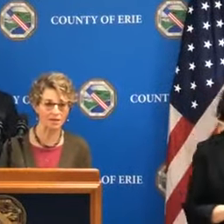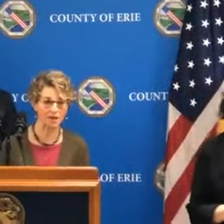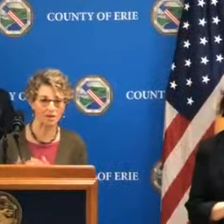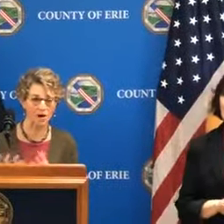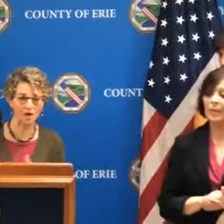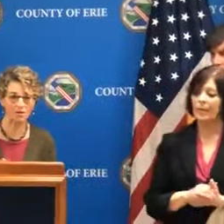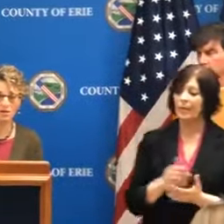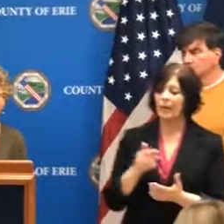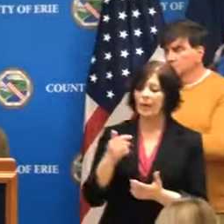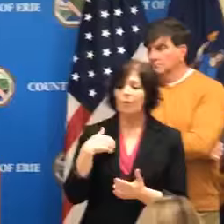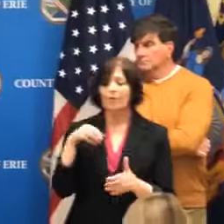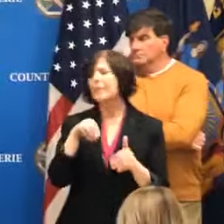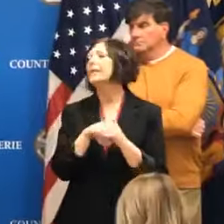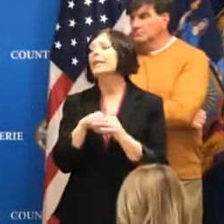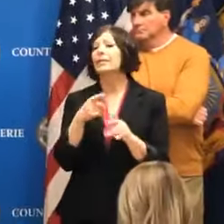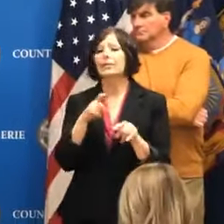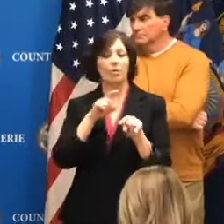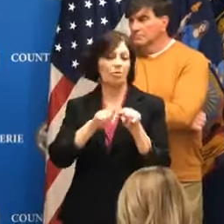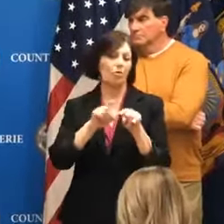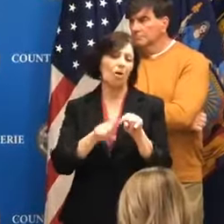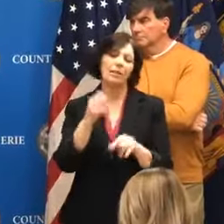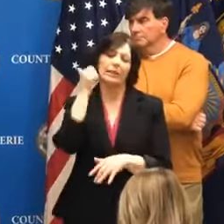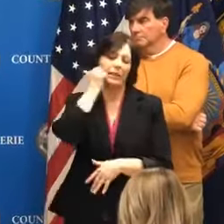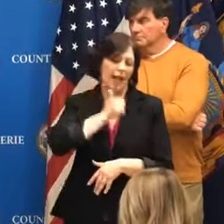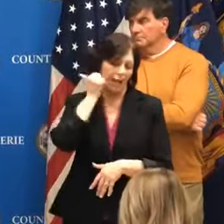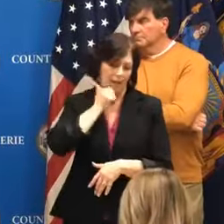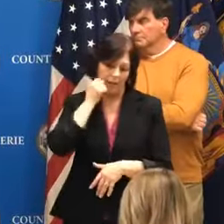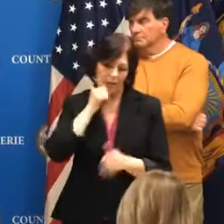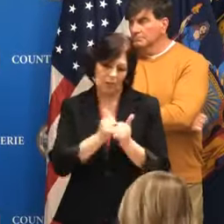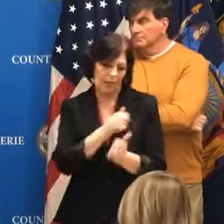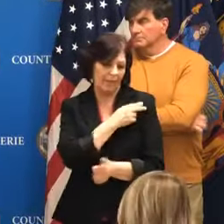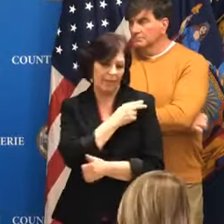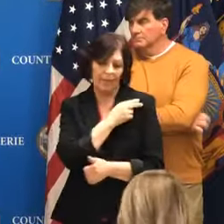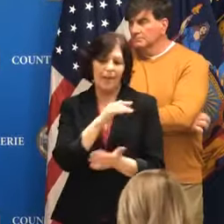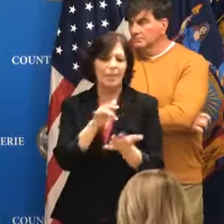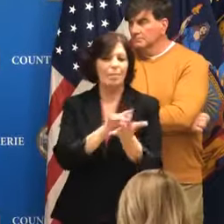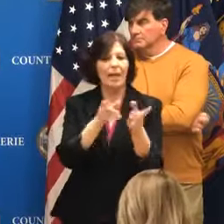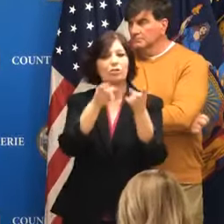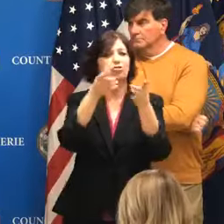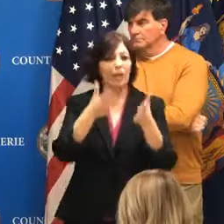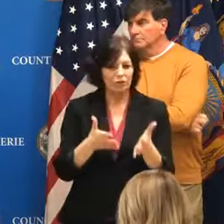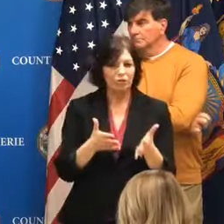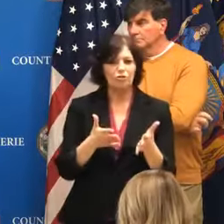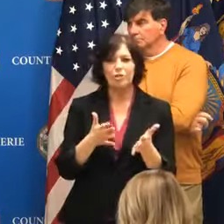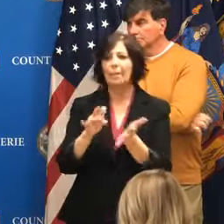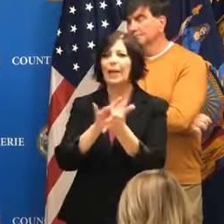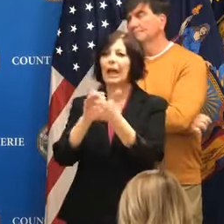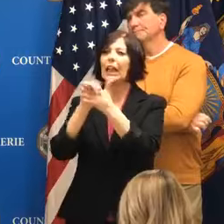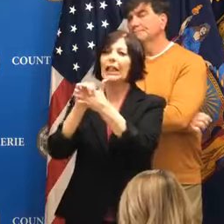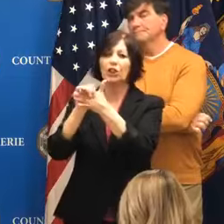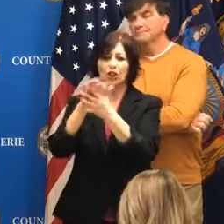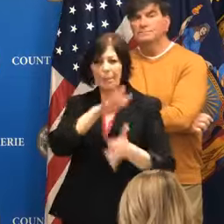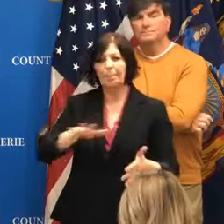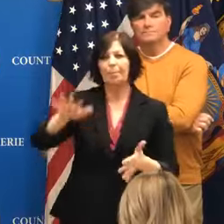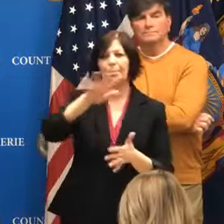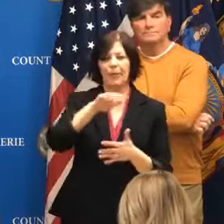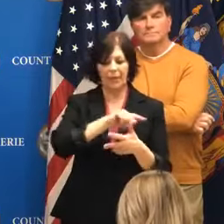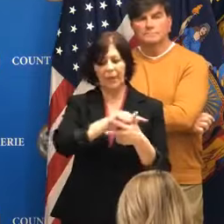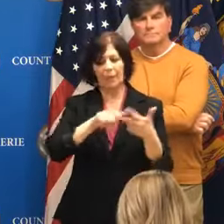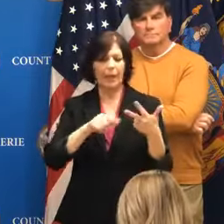in calls, daily during this process with the medical directors and medical leadership of our